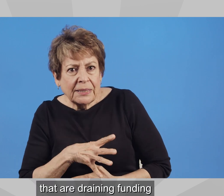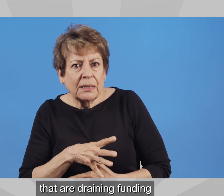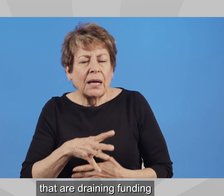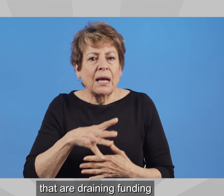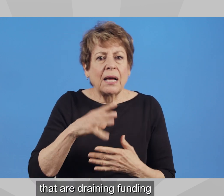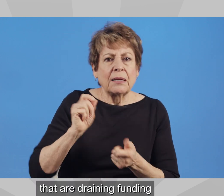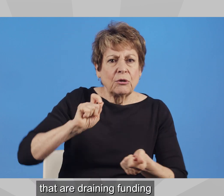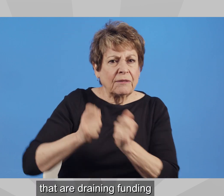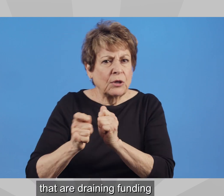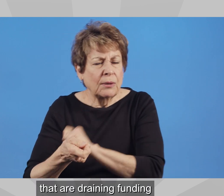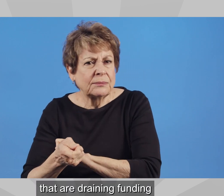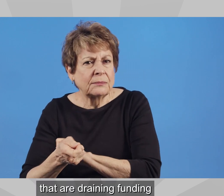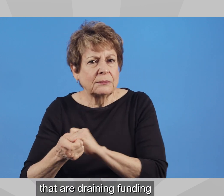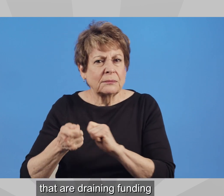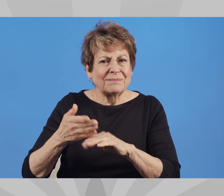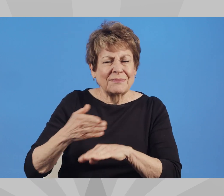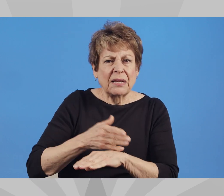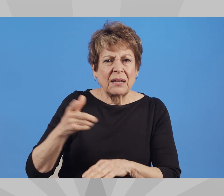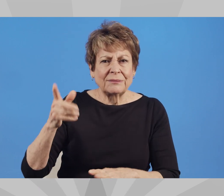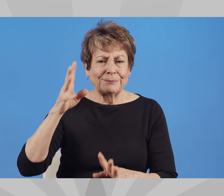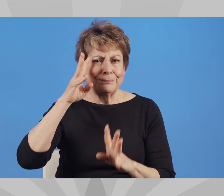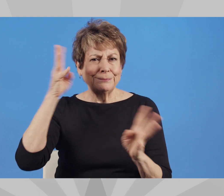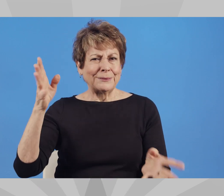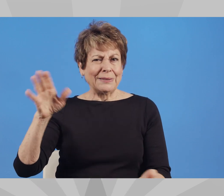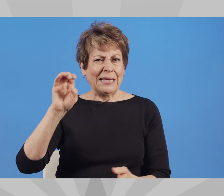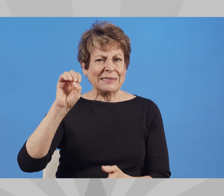are draining funding from our public schools.